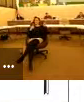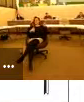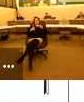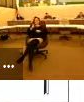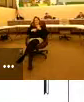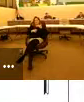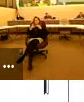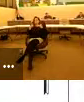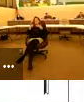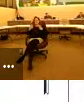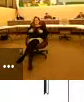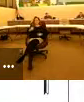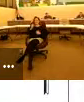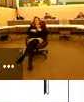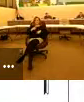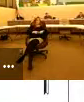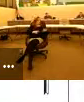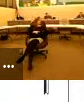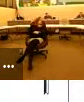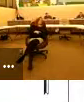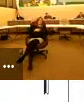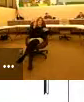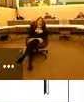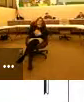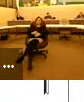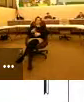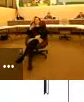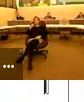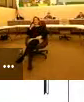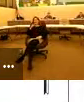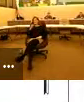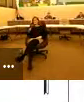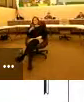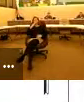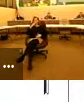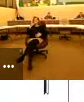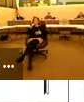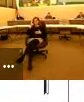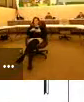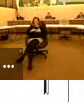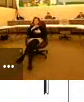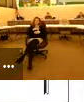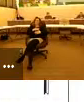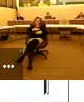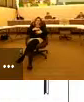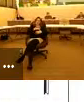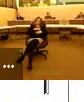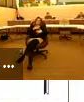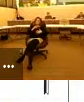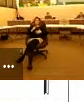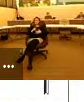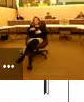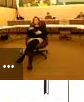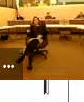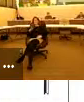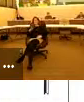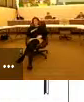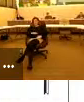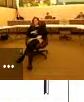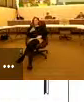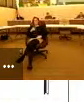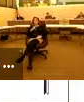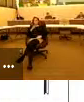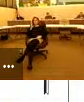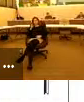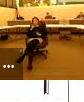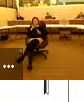board. Can I interject? Thank you. Howard, thanks for your letter. Appreciate it. This board will take a hard look at it.